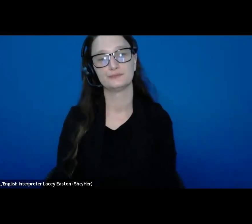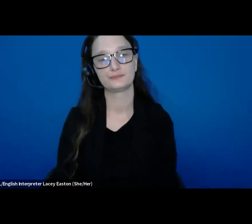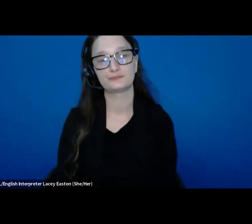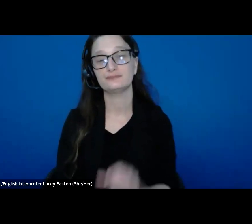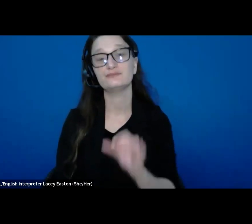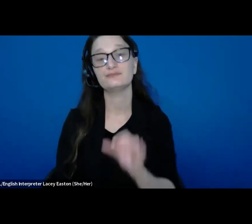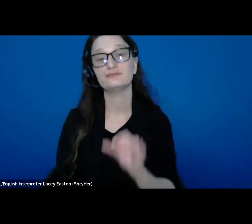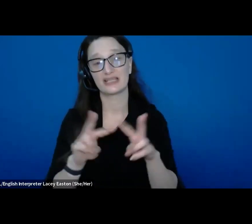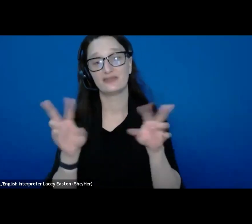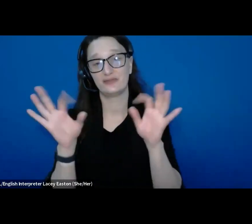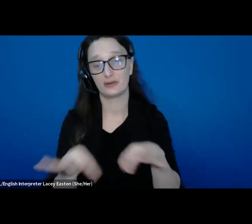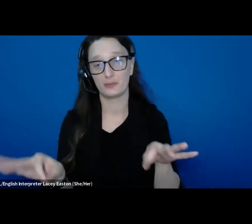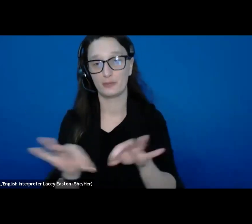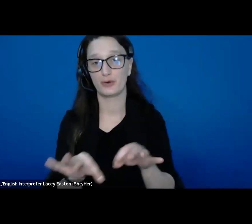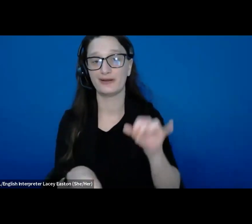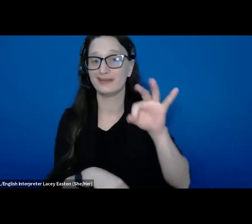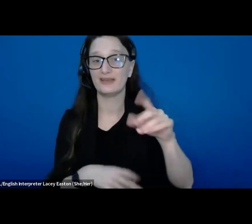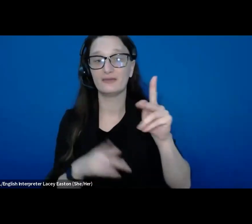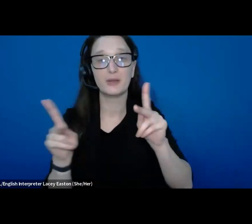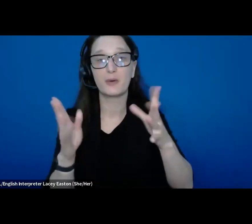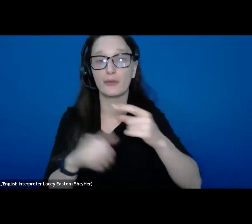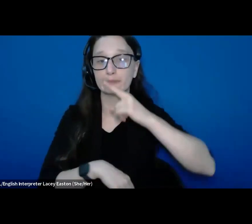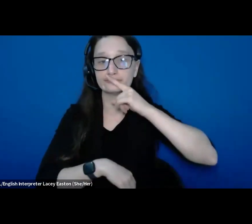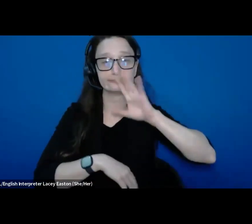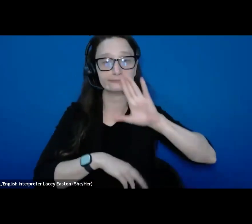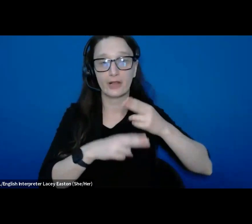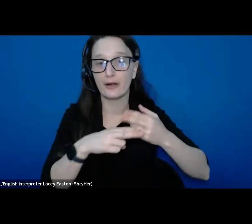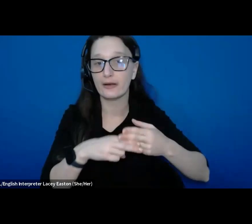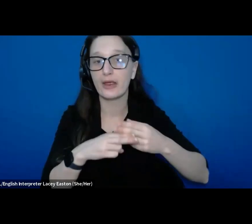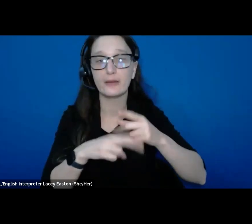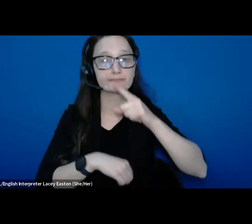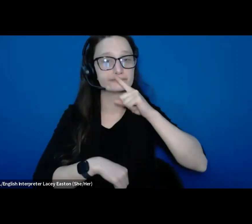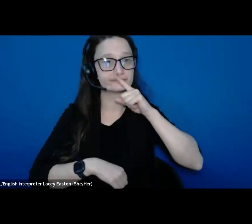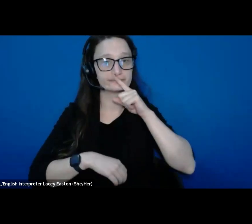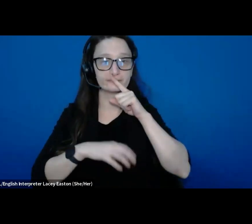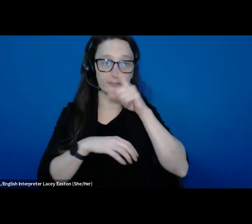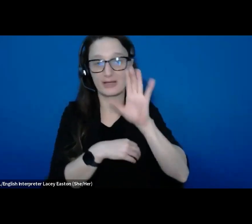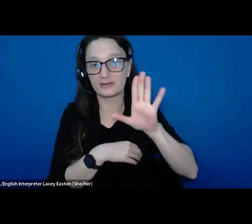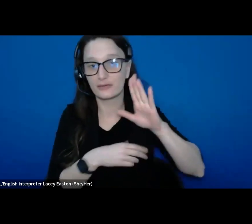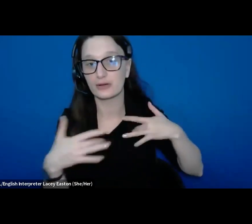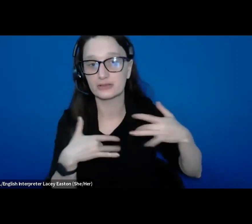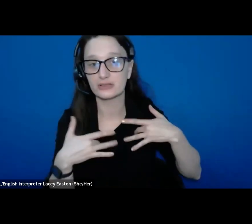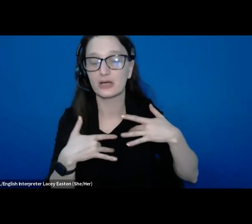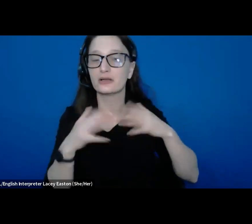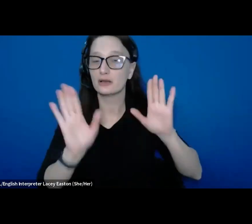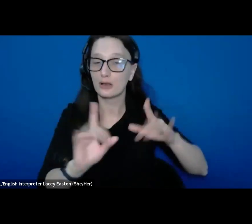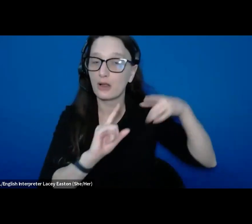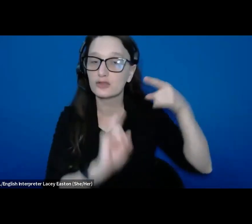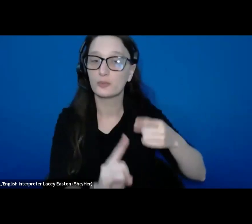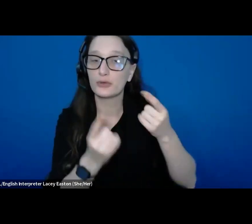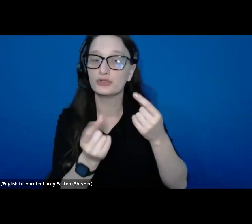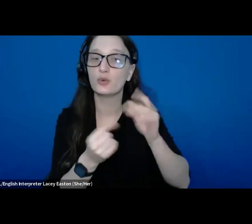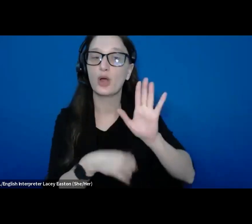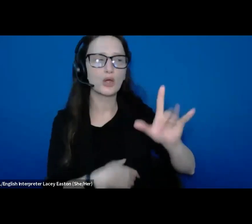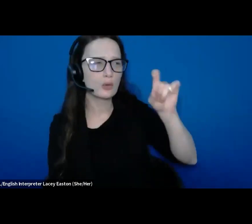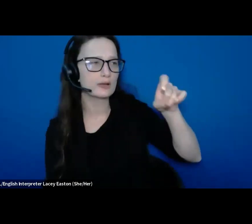to not share exactly who they are and with some of their concerns, please share what your needs are. That's the important thing. Share what your needs